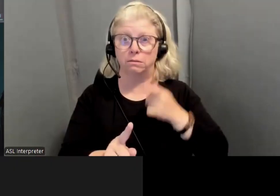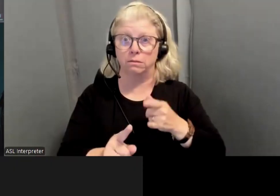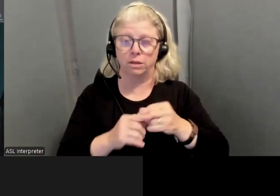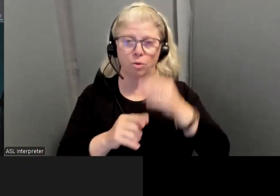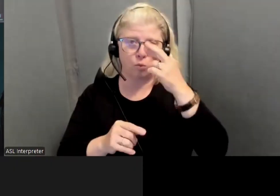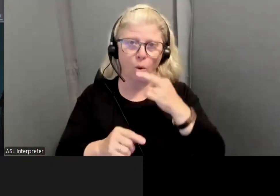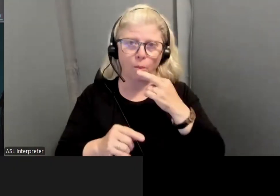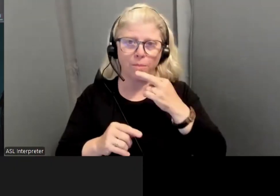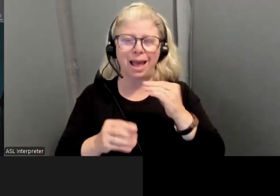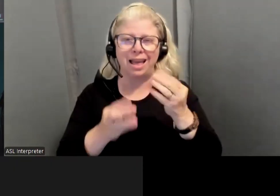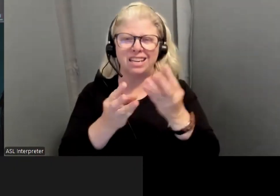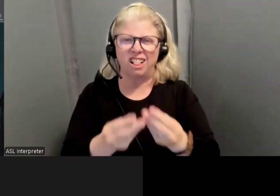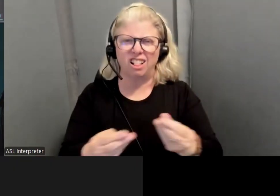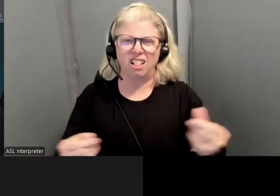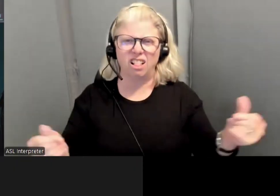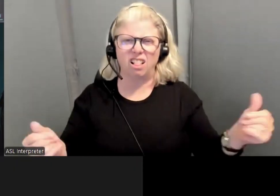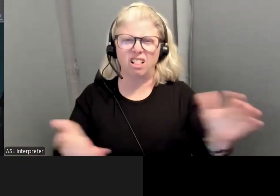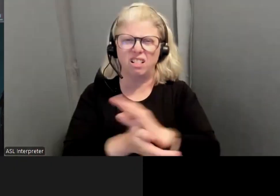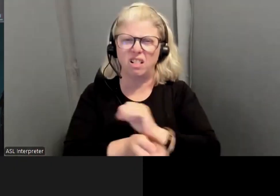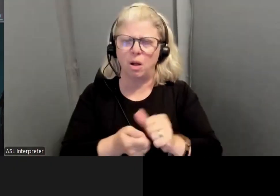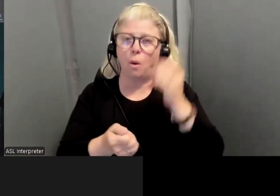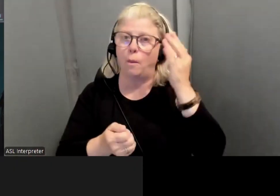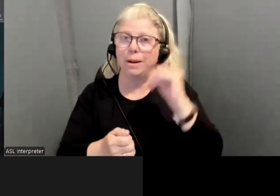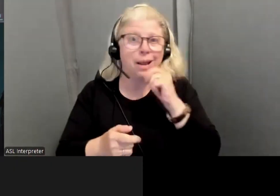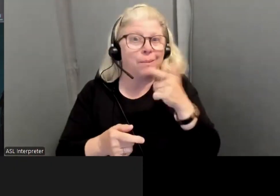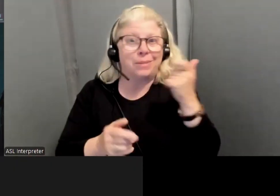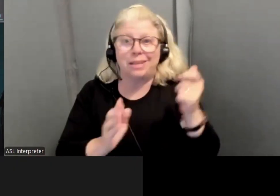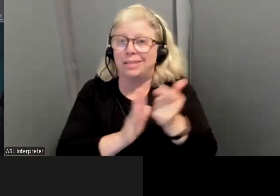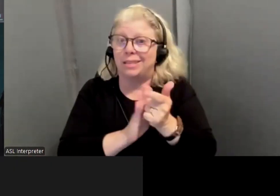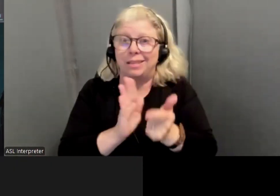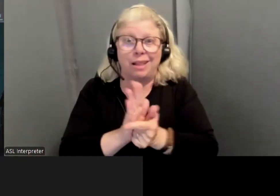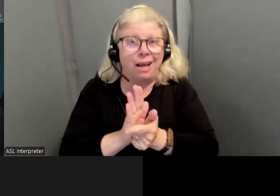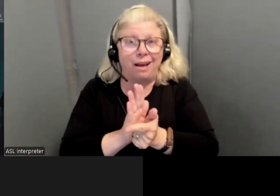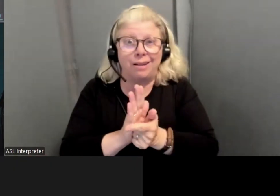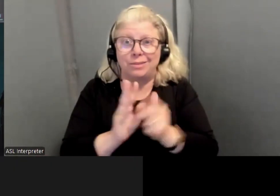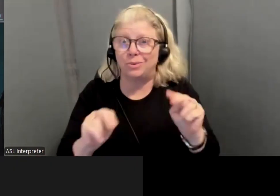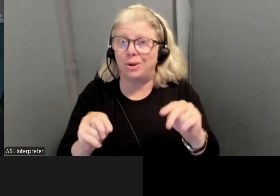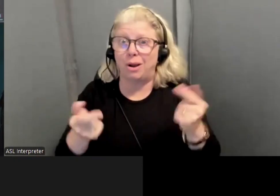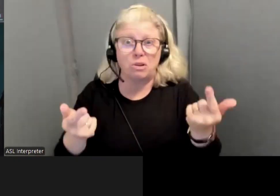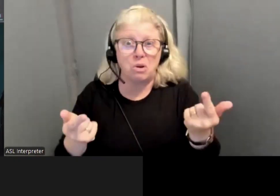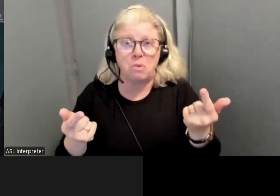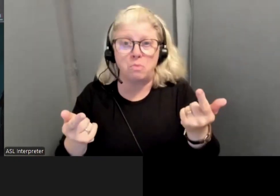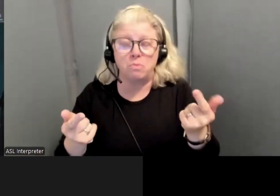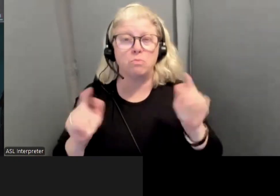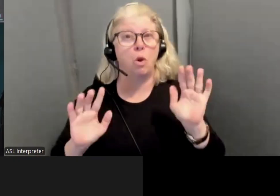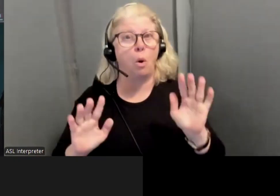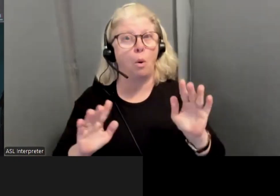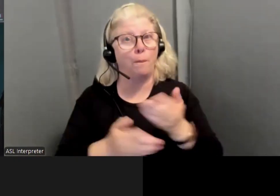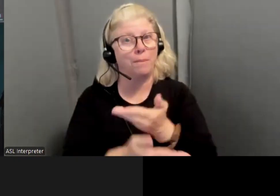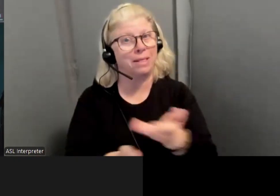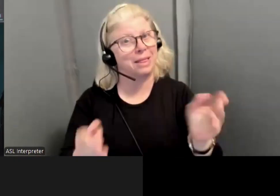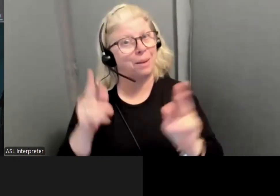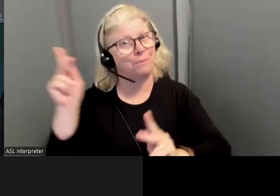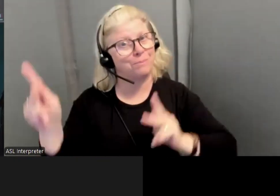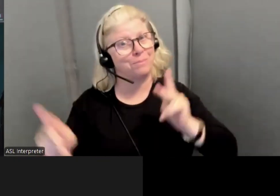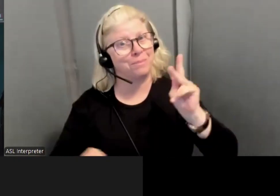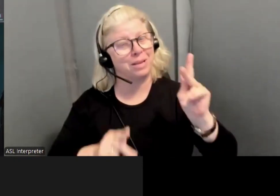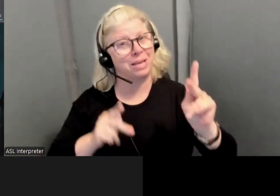And they were unraveling not because the laws were not good, but because the people were not